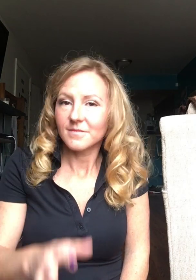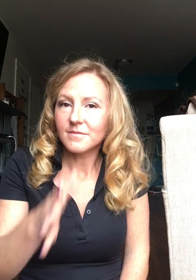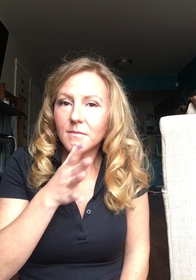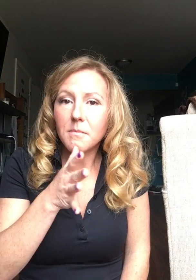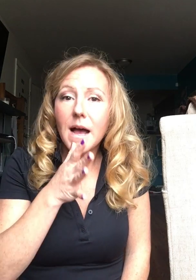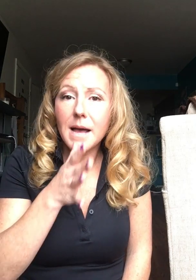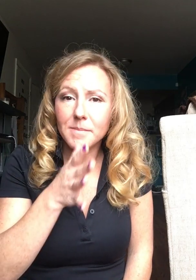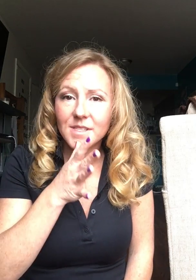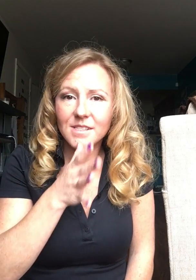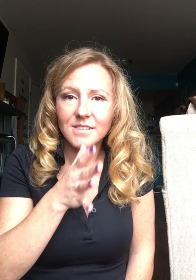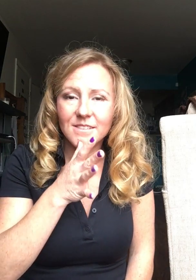Moms